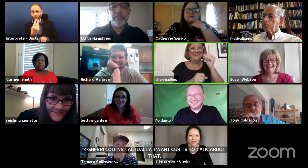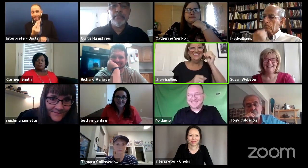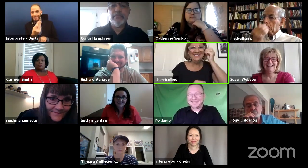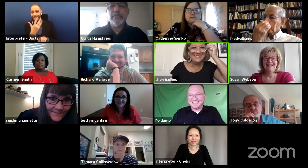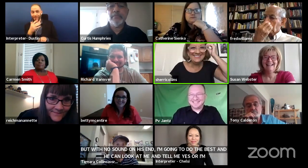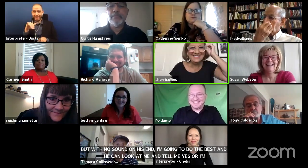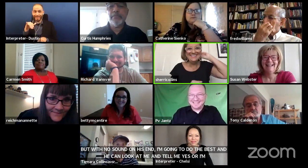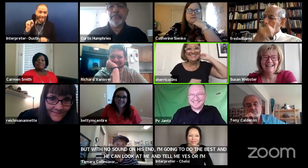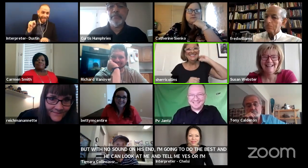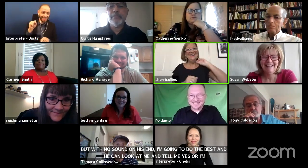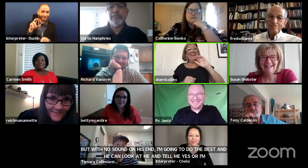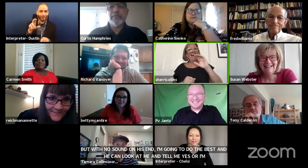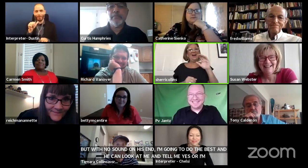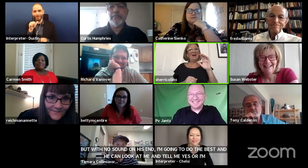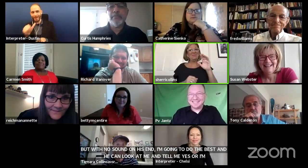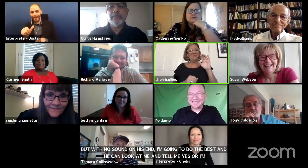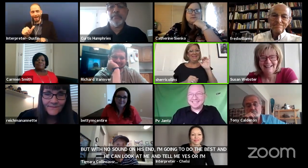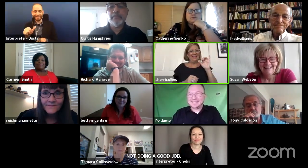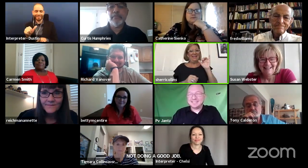job.